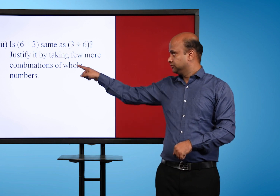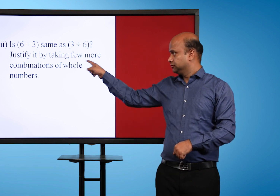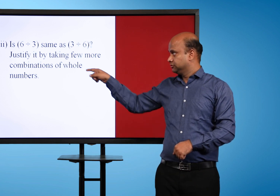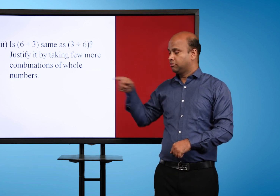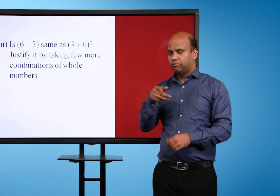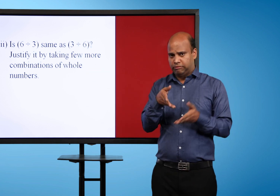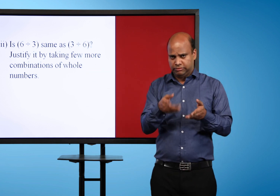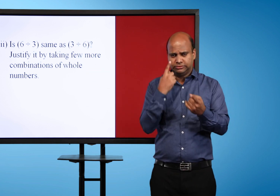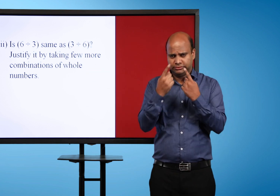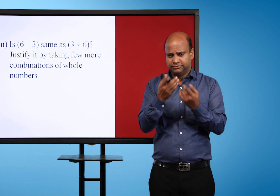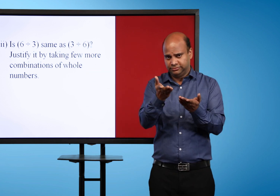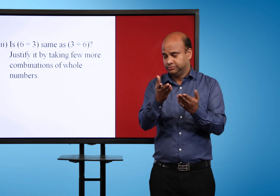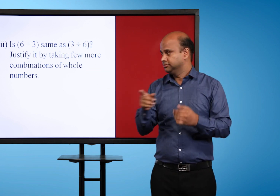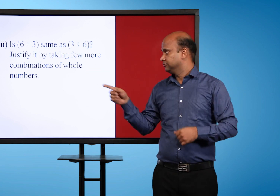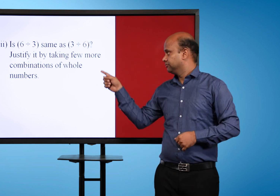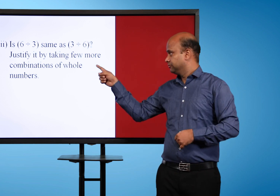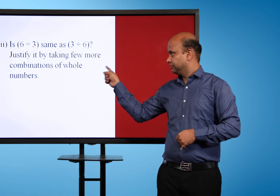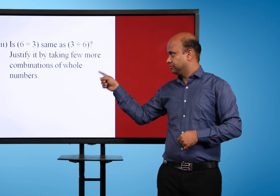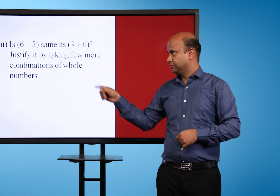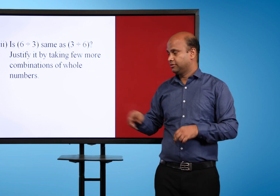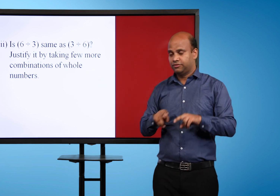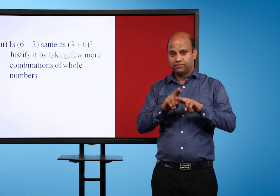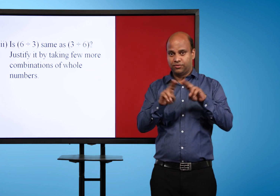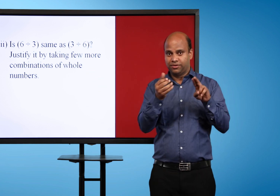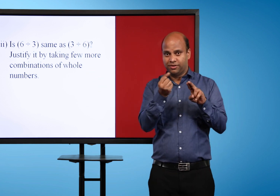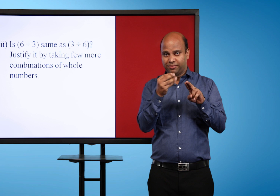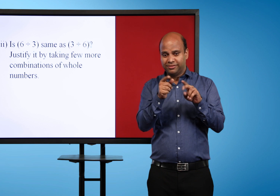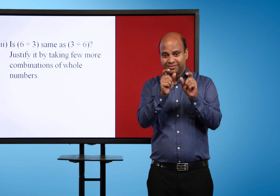Justify it by taking few more combinations of whole numbers.